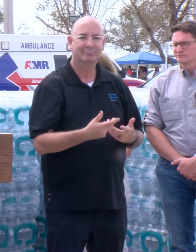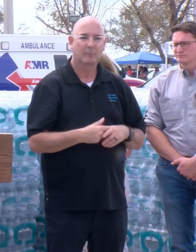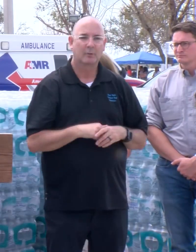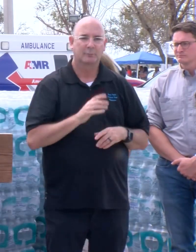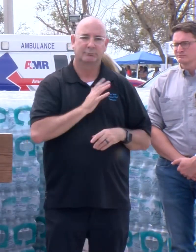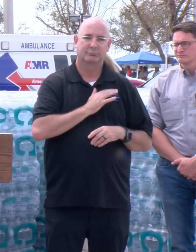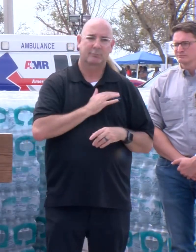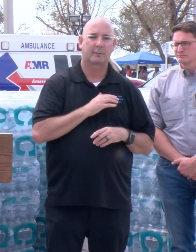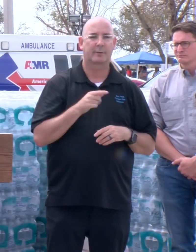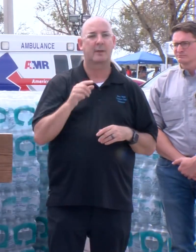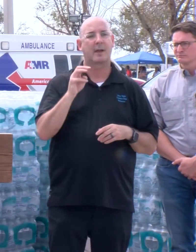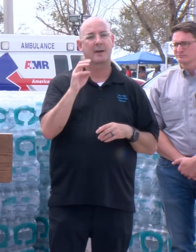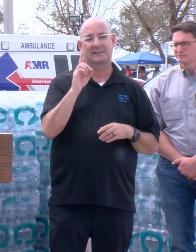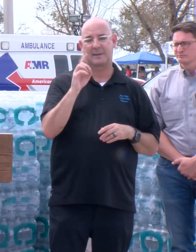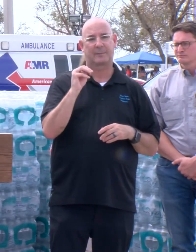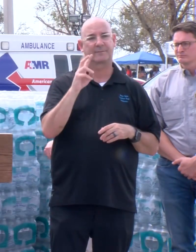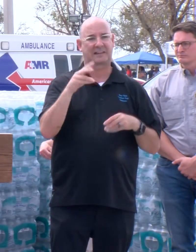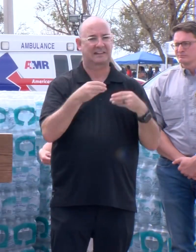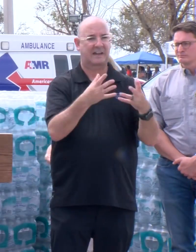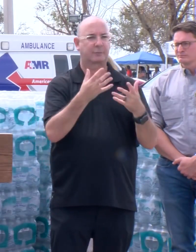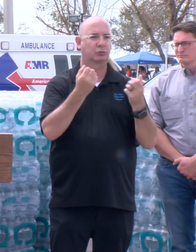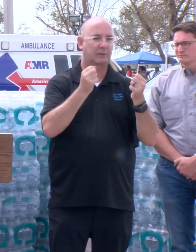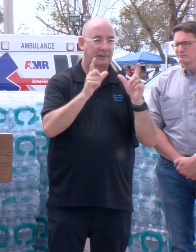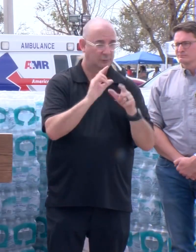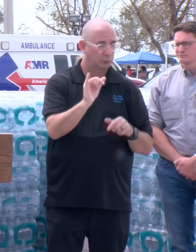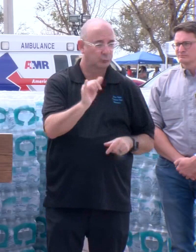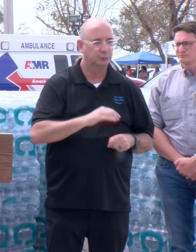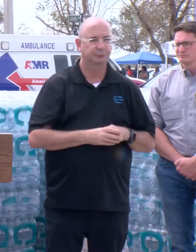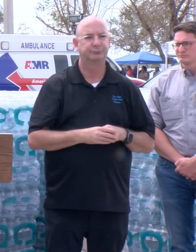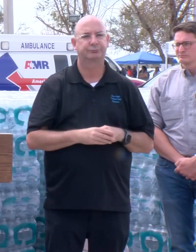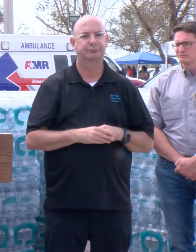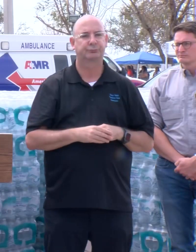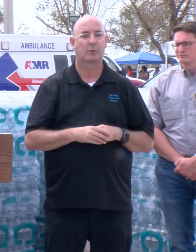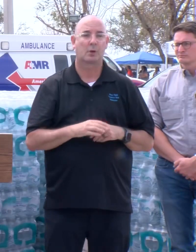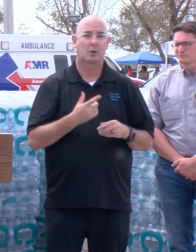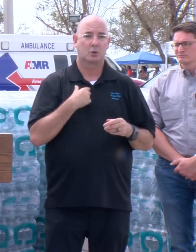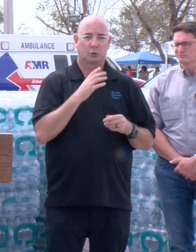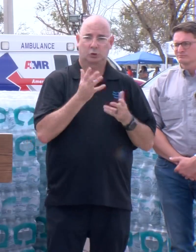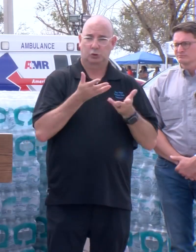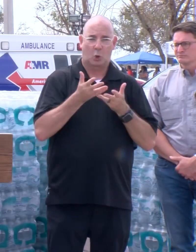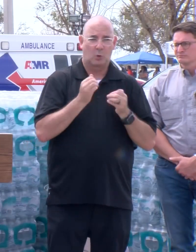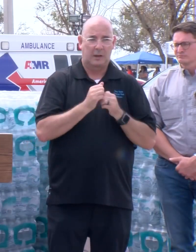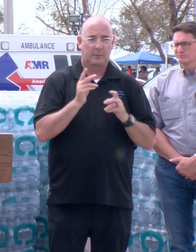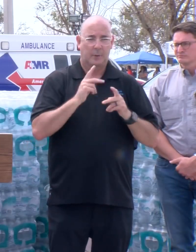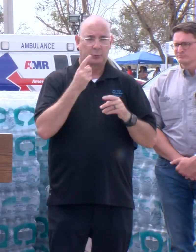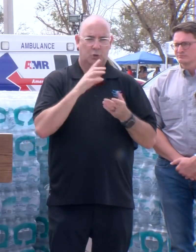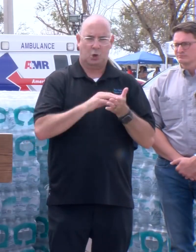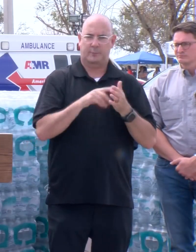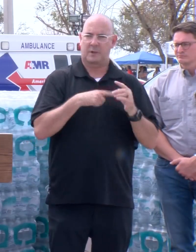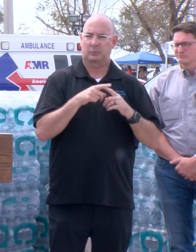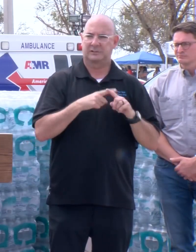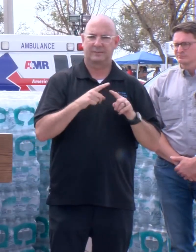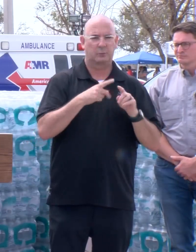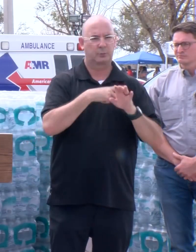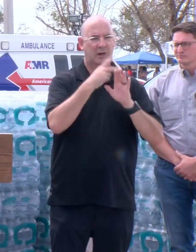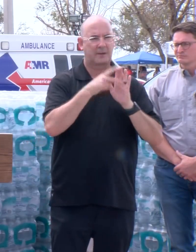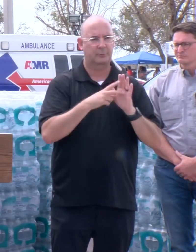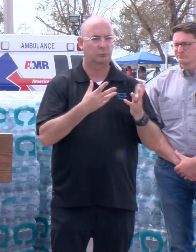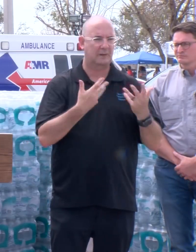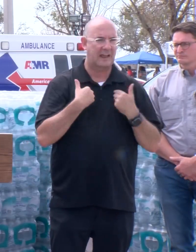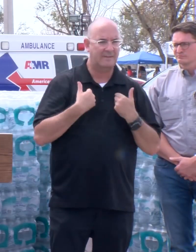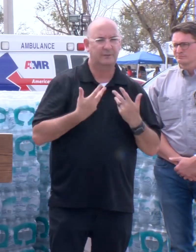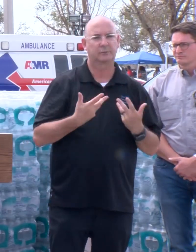You can speak with representatives and learn more about the programs that the state and FEMA has to offer. You can get an update on your status of your